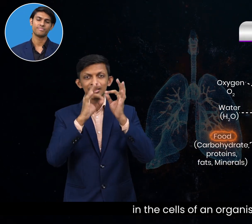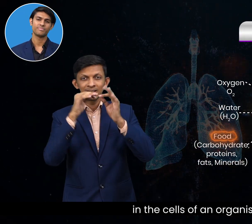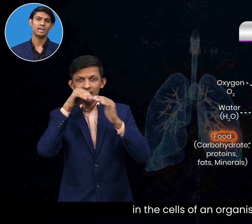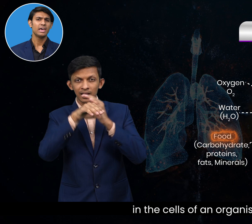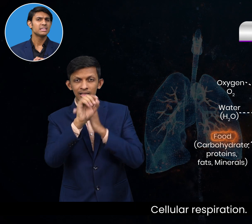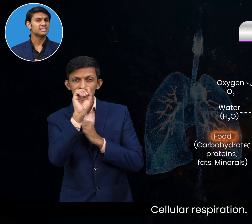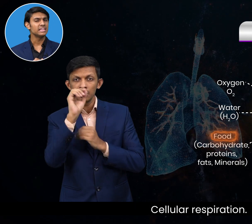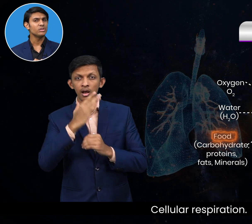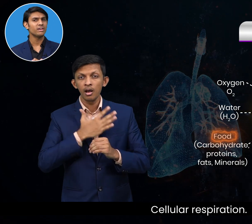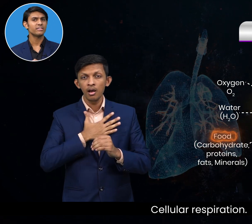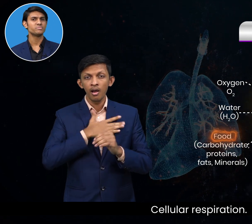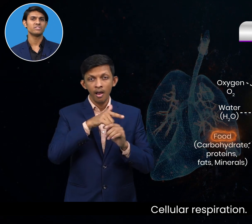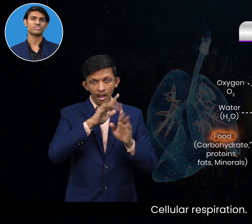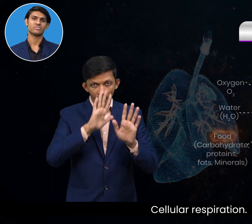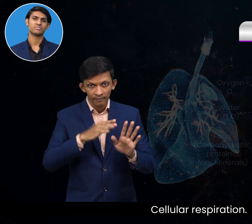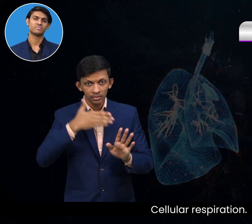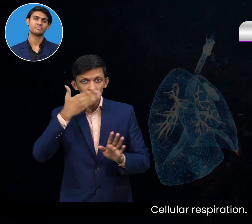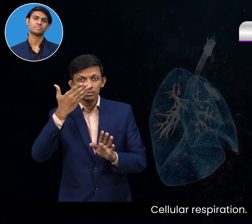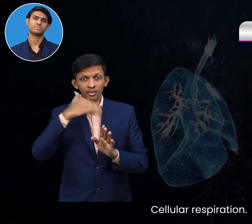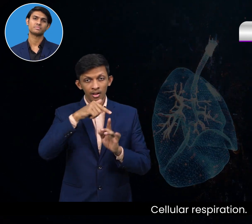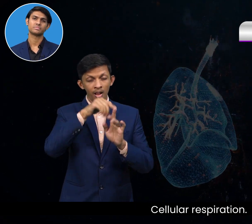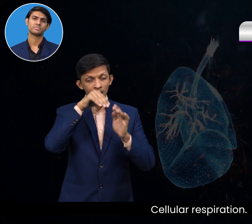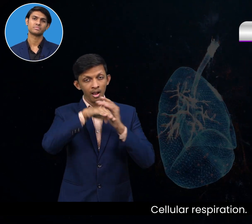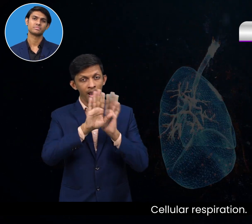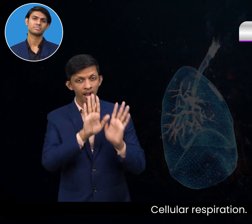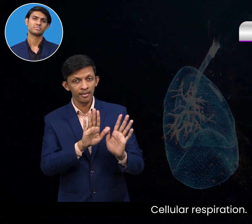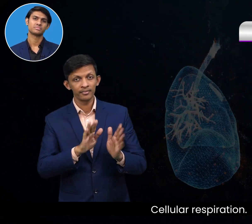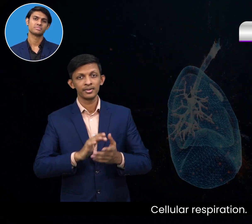organism, cellular respiration.